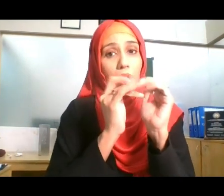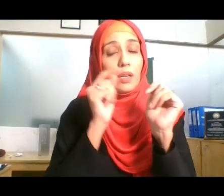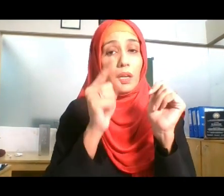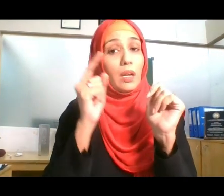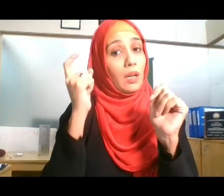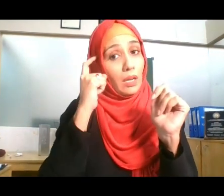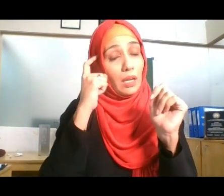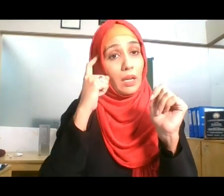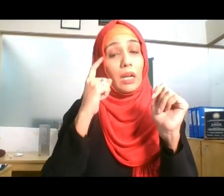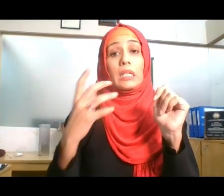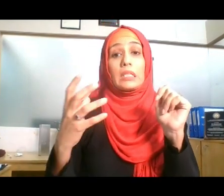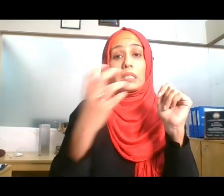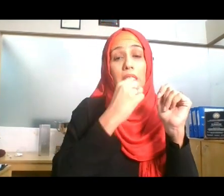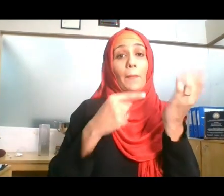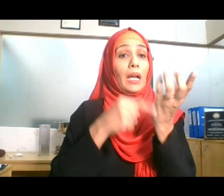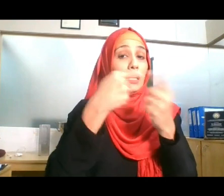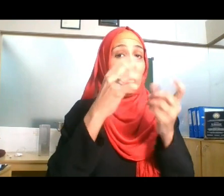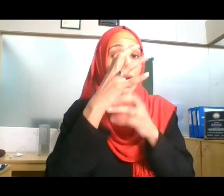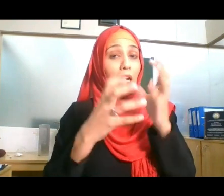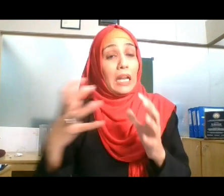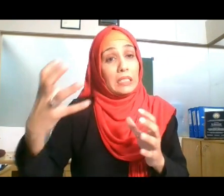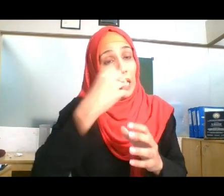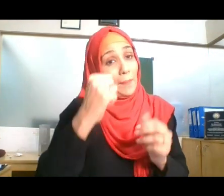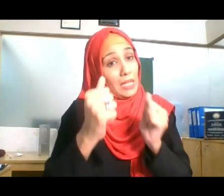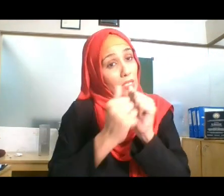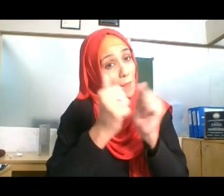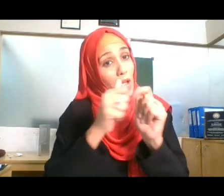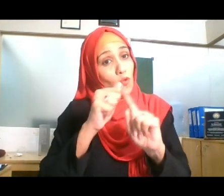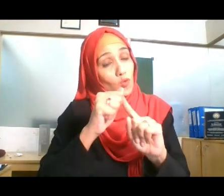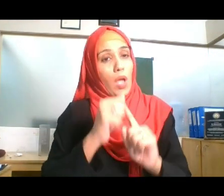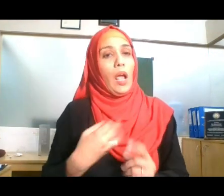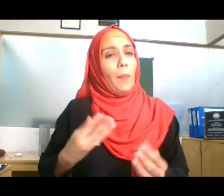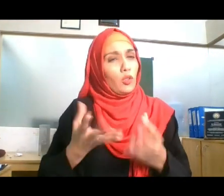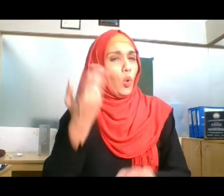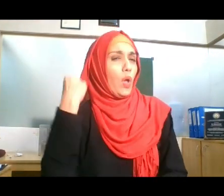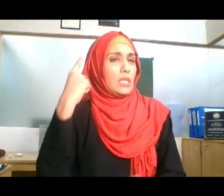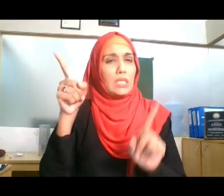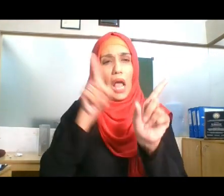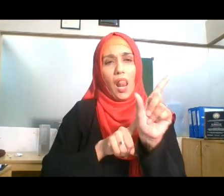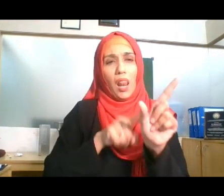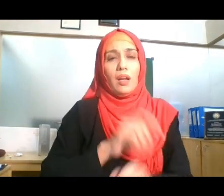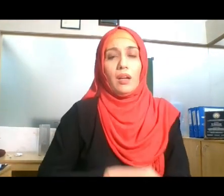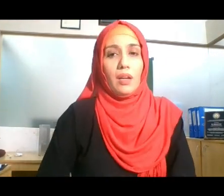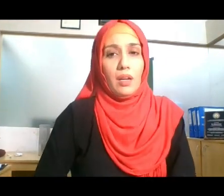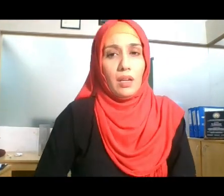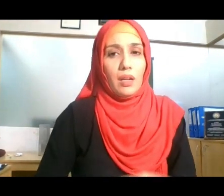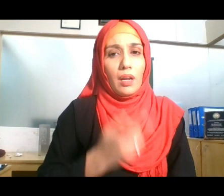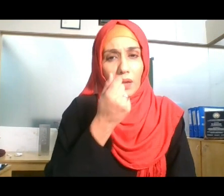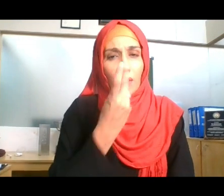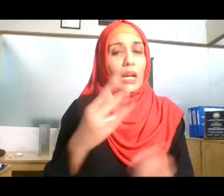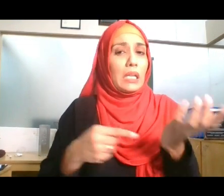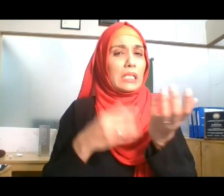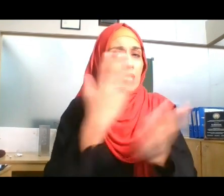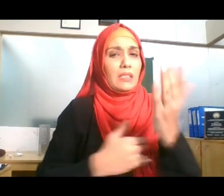technologies accessible for people with disabilities. We started last year. It was an initiative of people with